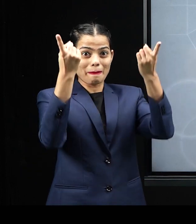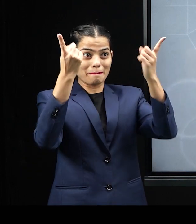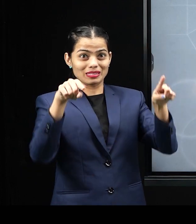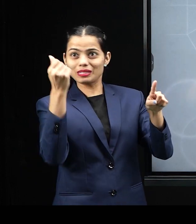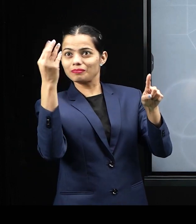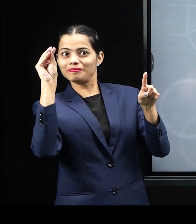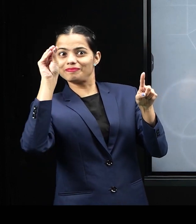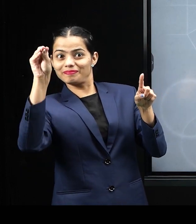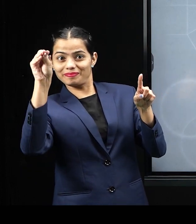quotient,